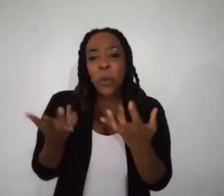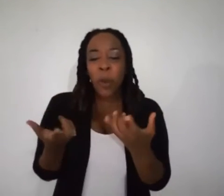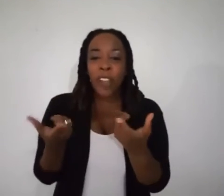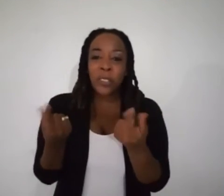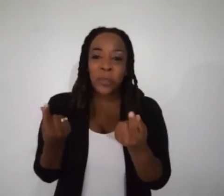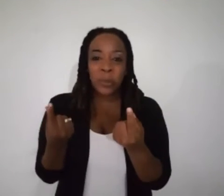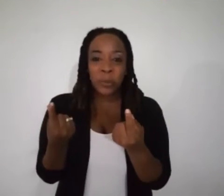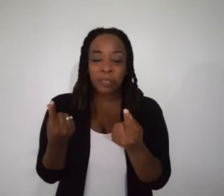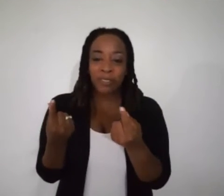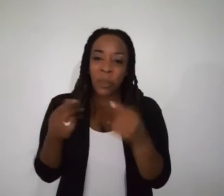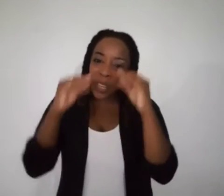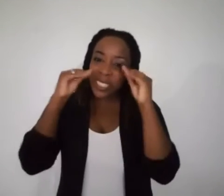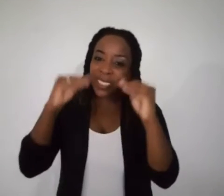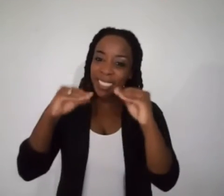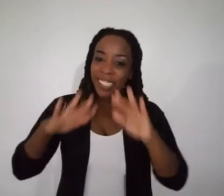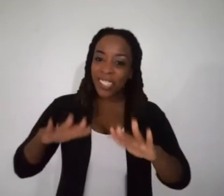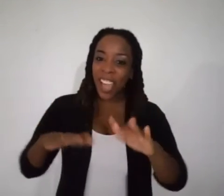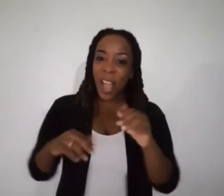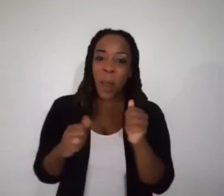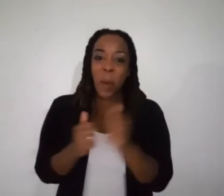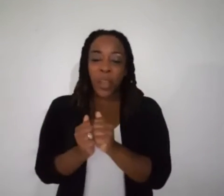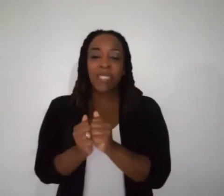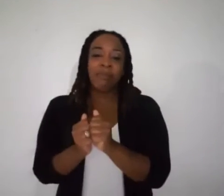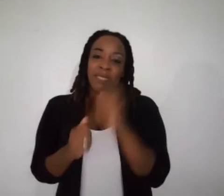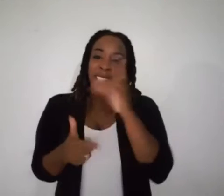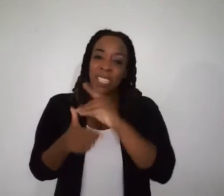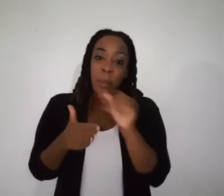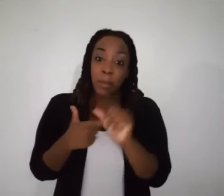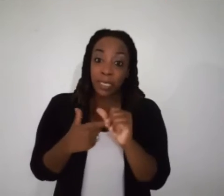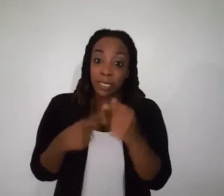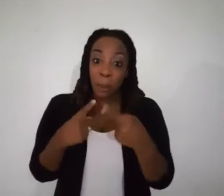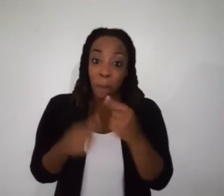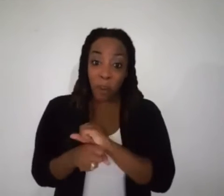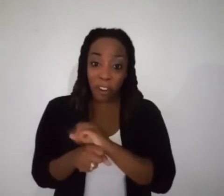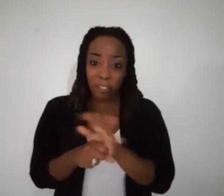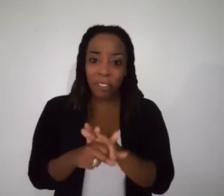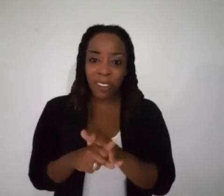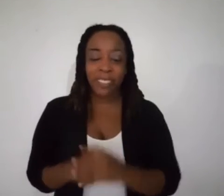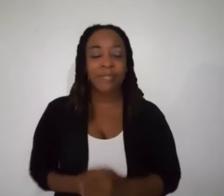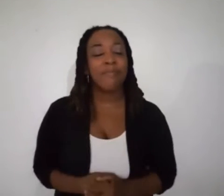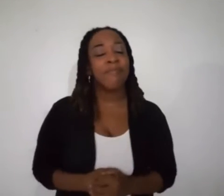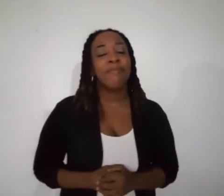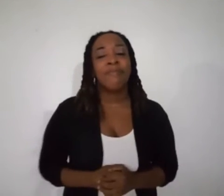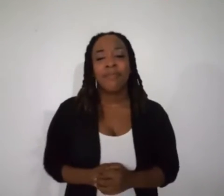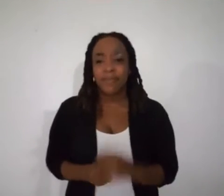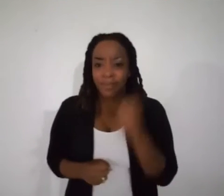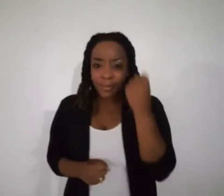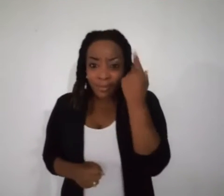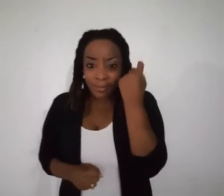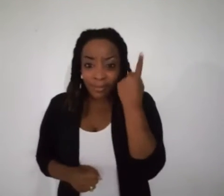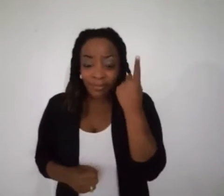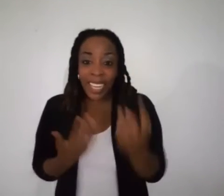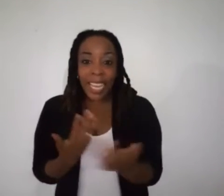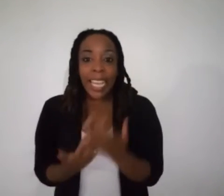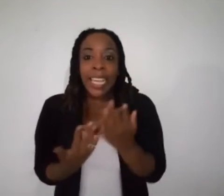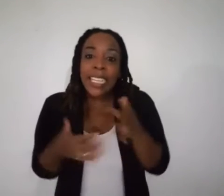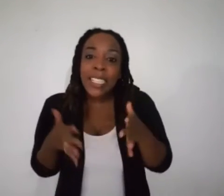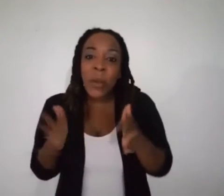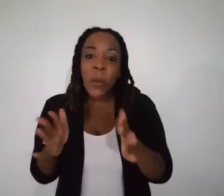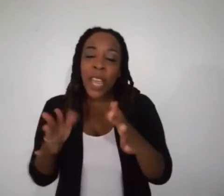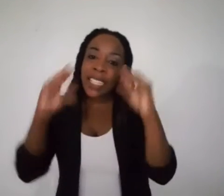with a disability about the coronavirus. Now, one of the easy ways to teach children things is to use